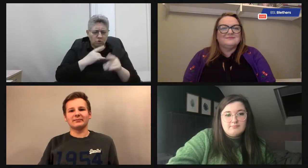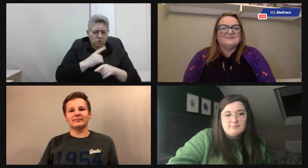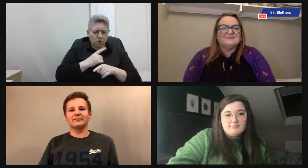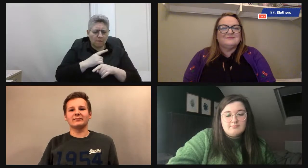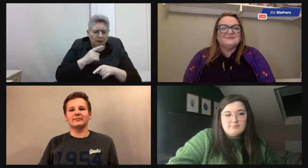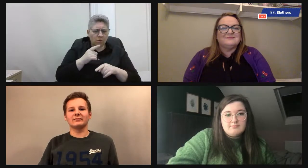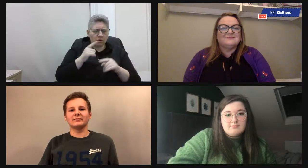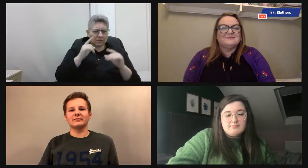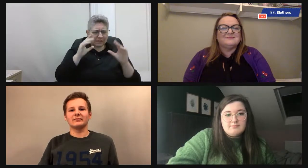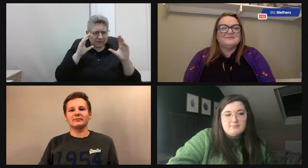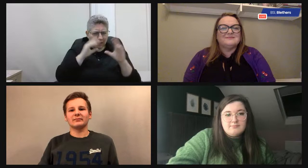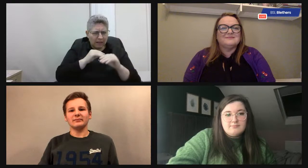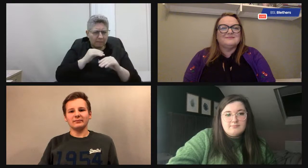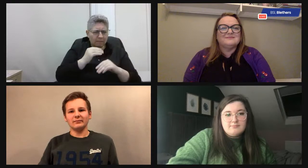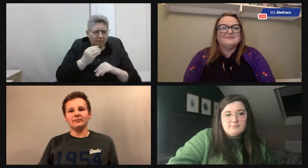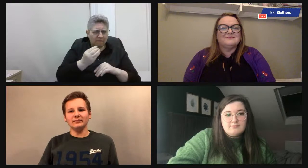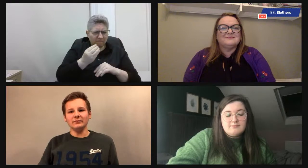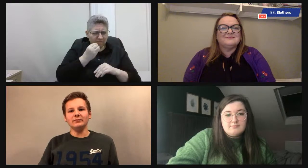about, um,